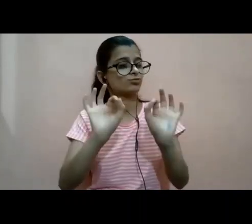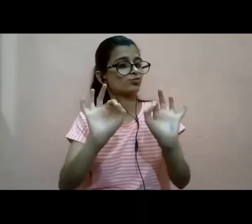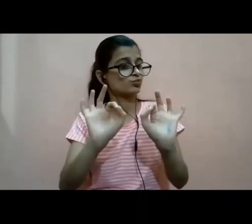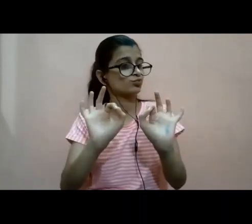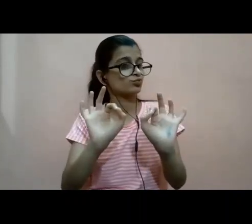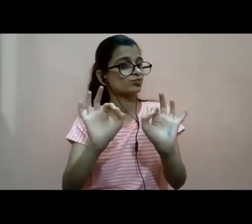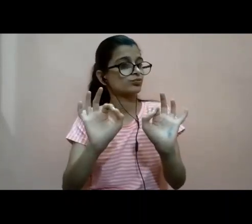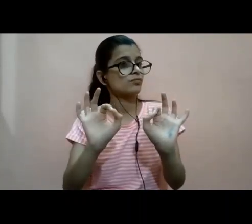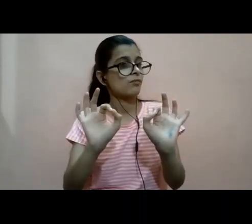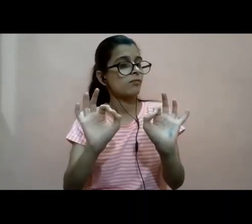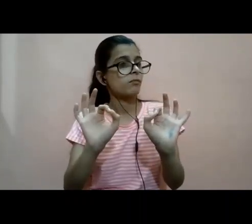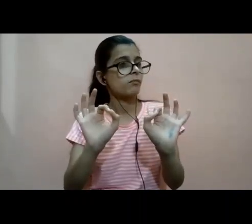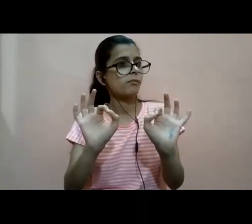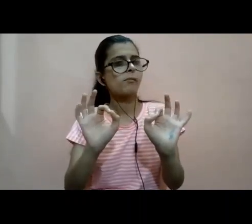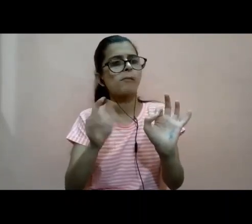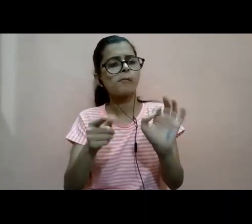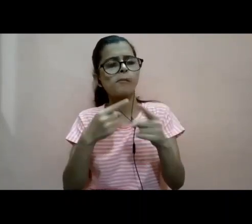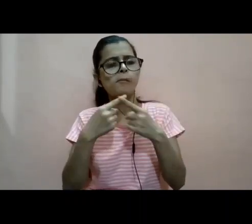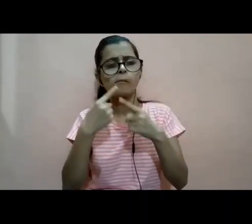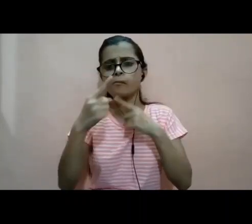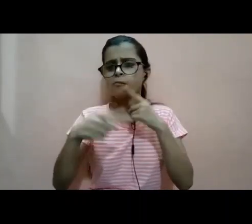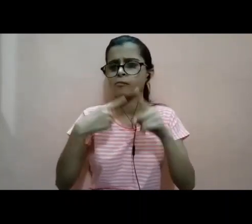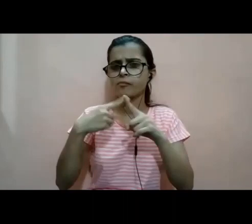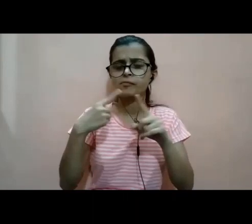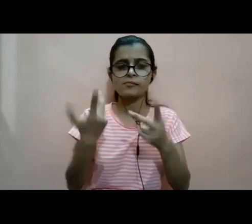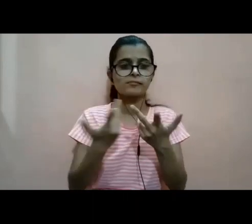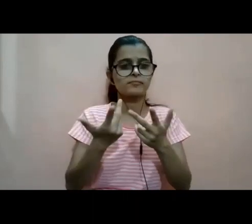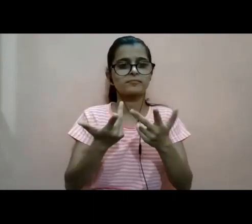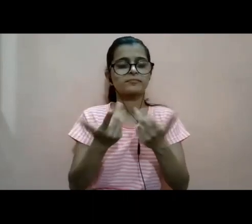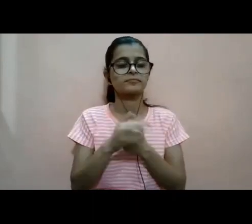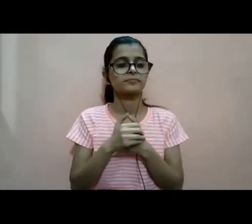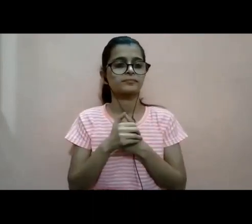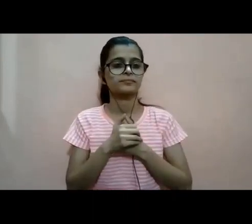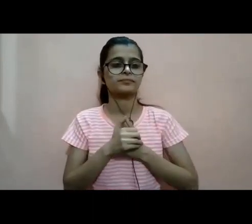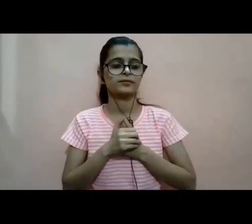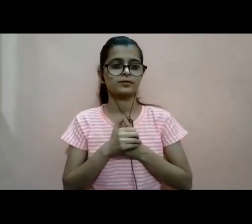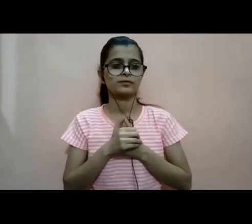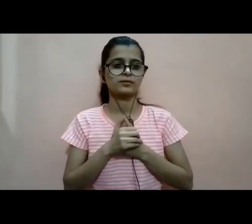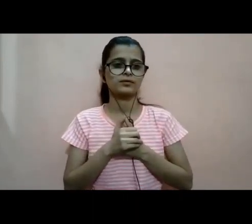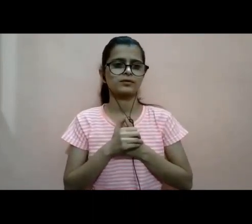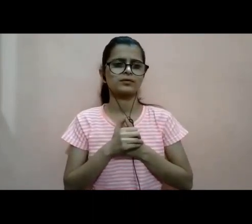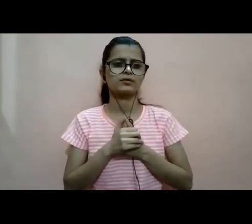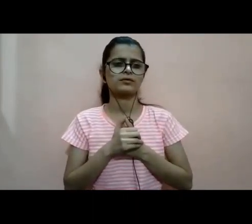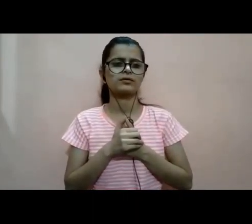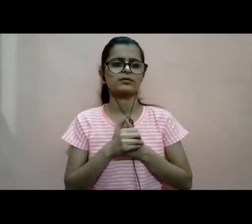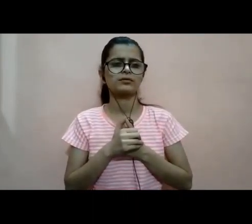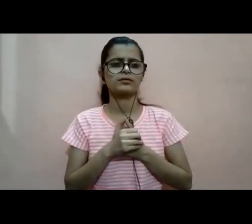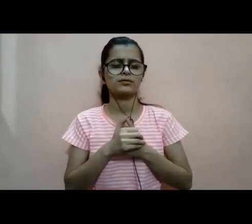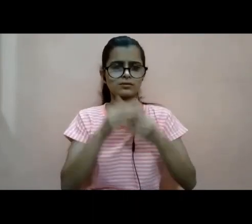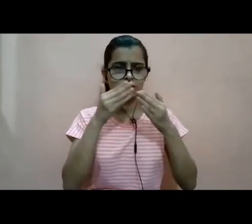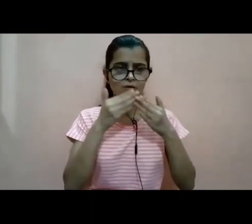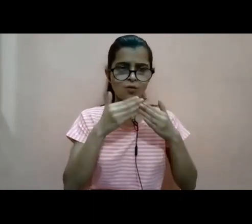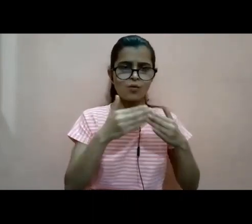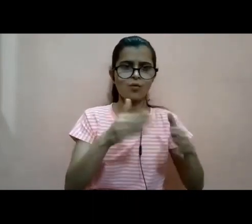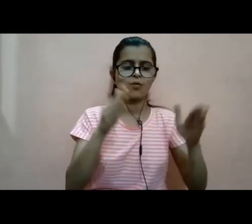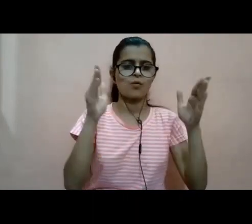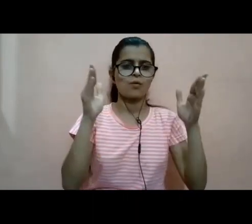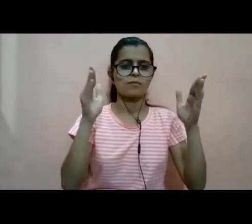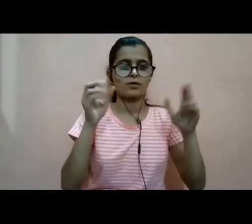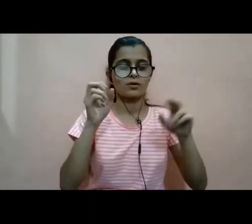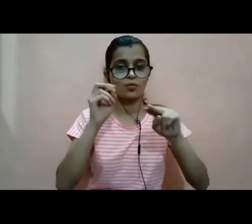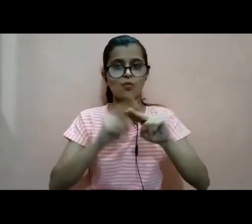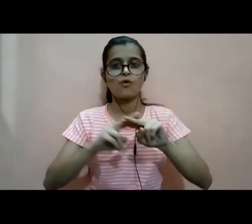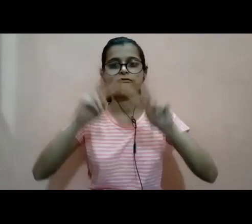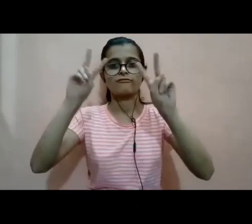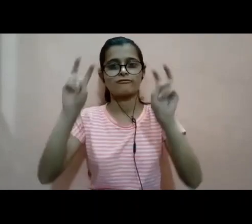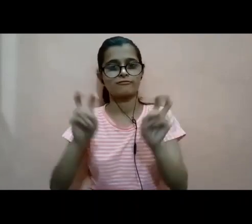of Deleuzean theory, which talks about the idea of almost like kind of opening up this psyche, the subject,